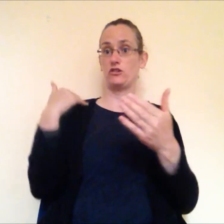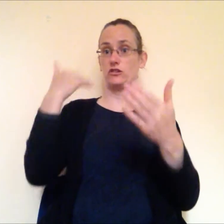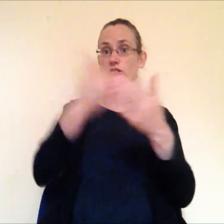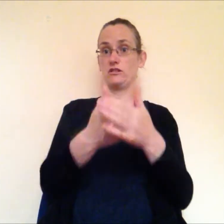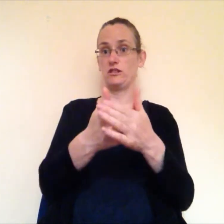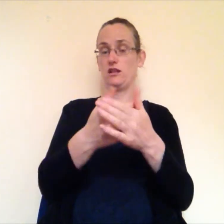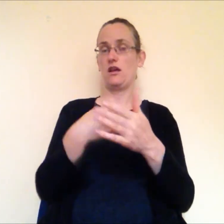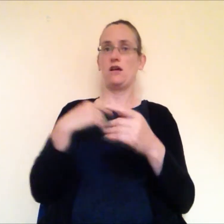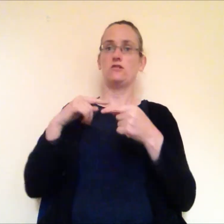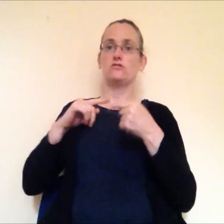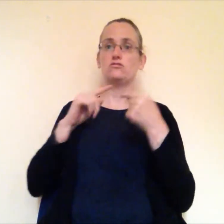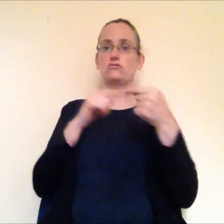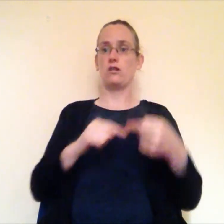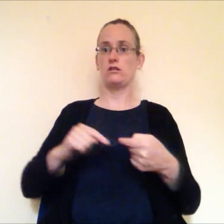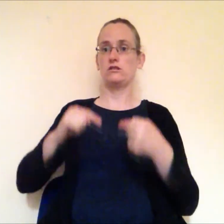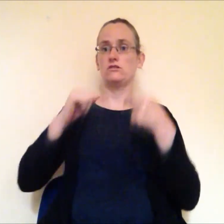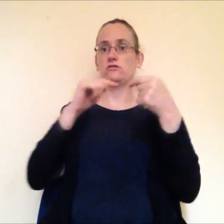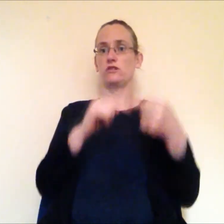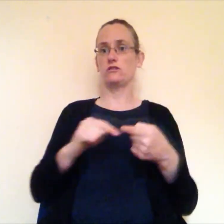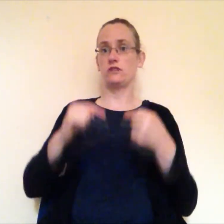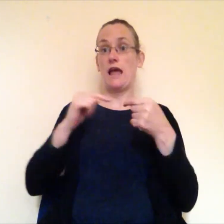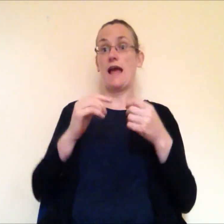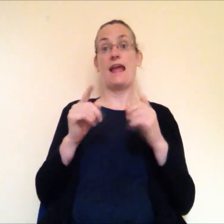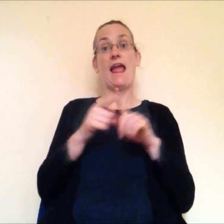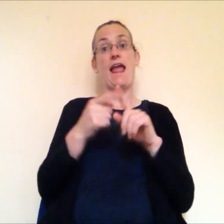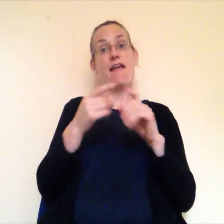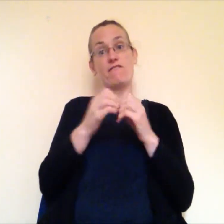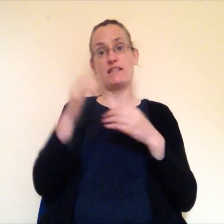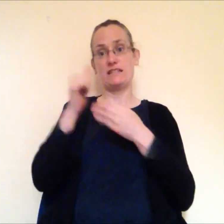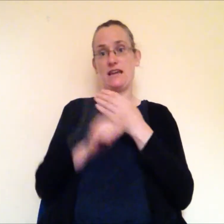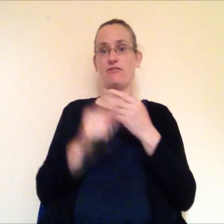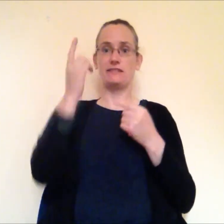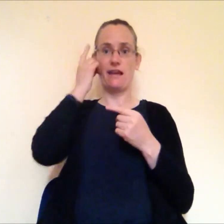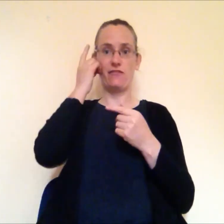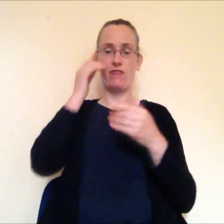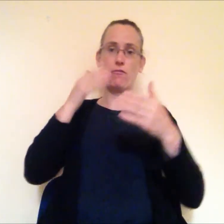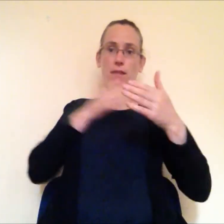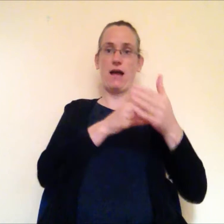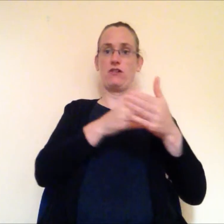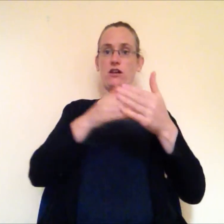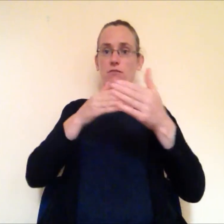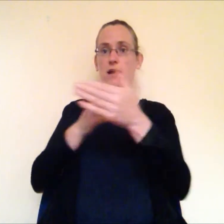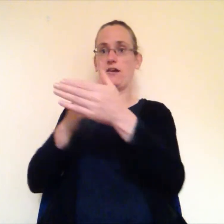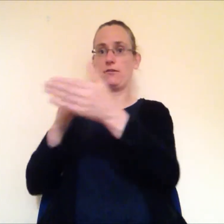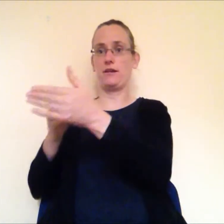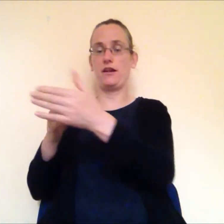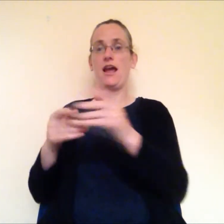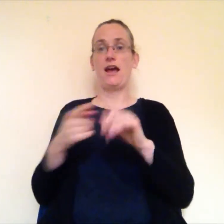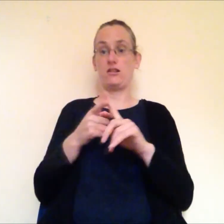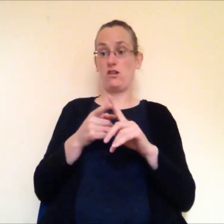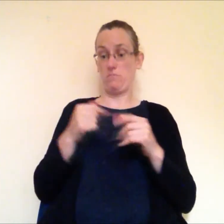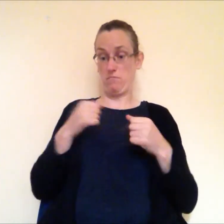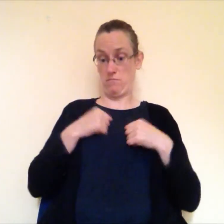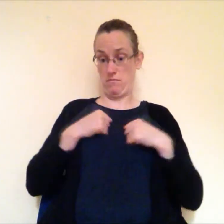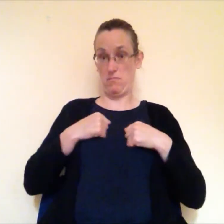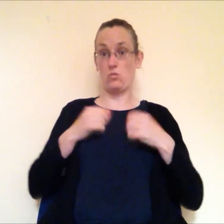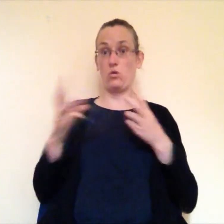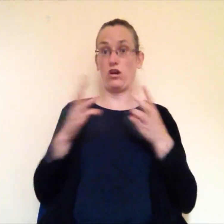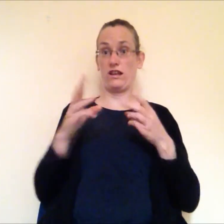deaf person, there are so many obstacles out there. And it's to work within this sector, it's heartbreaking. And when I see things like this